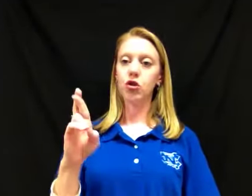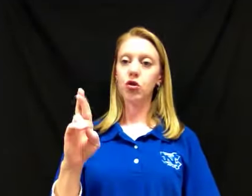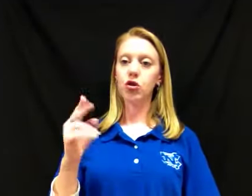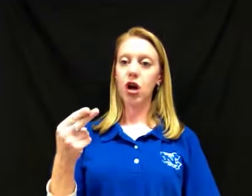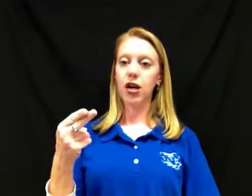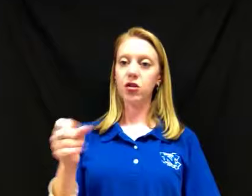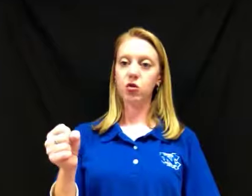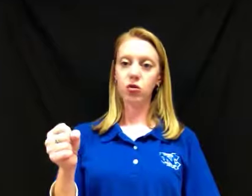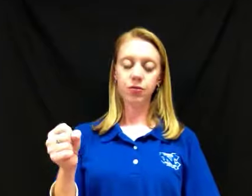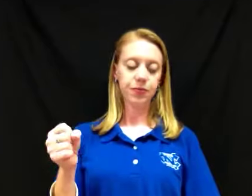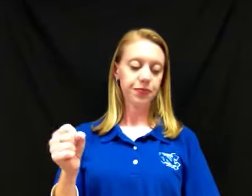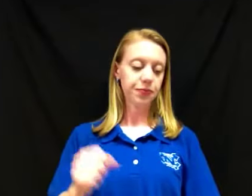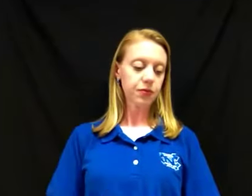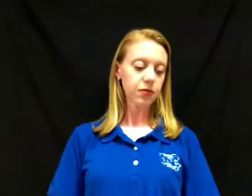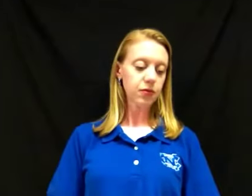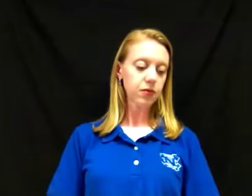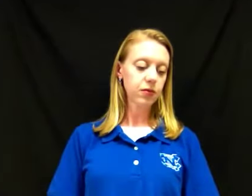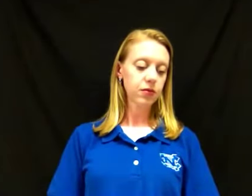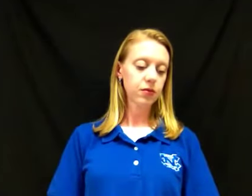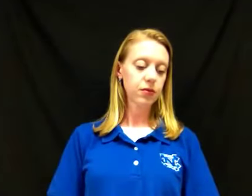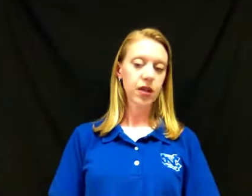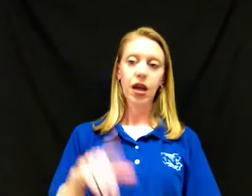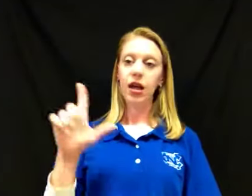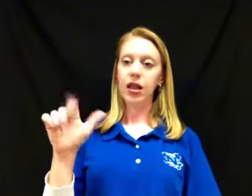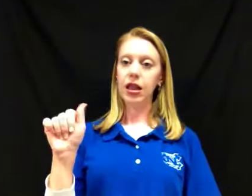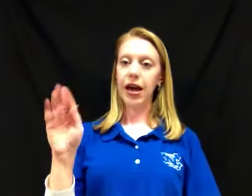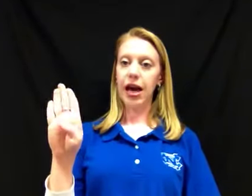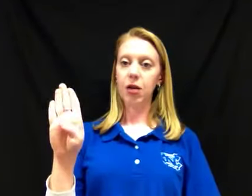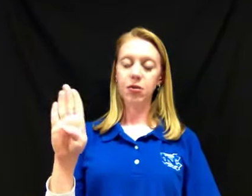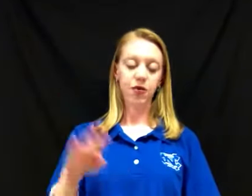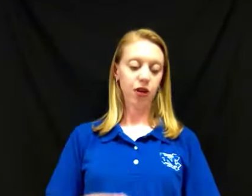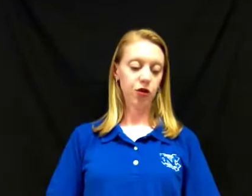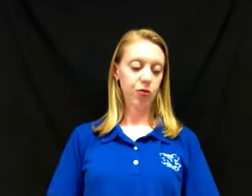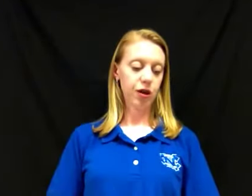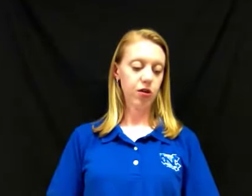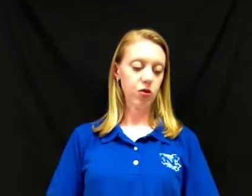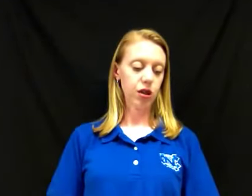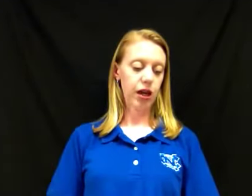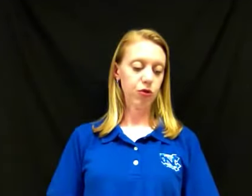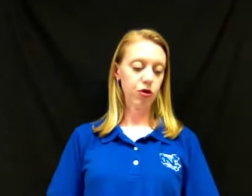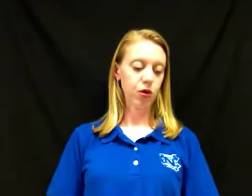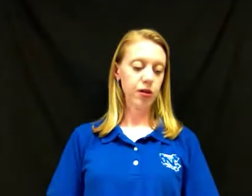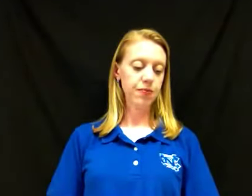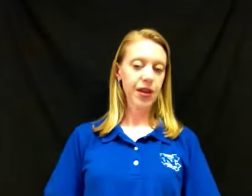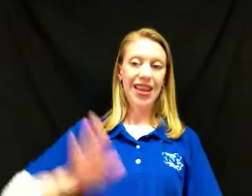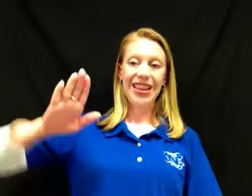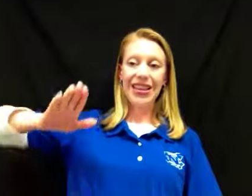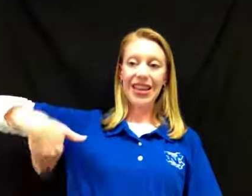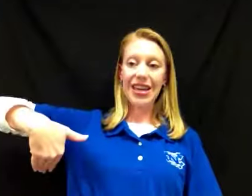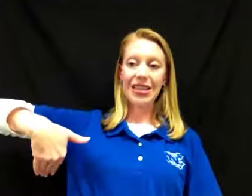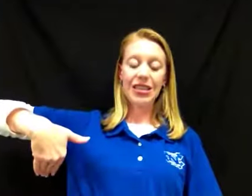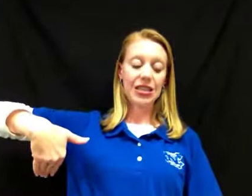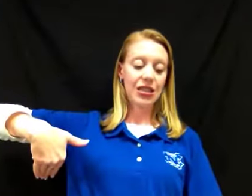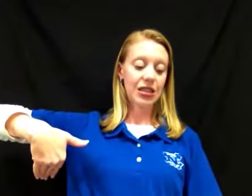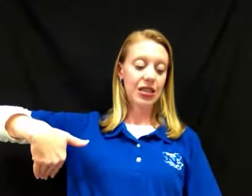Junior high school. Labs, finger spelled, or laboratory. Late.